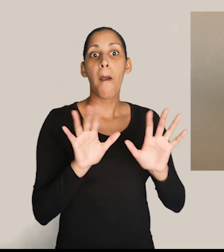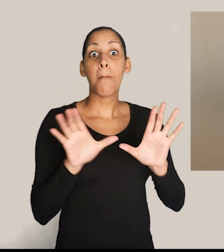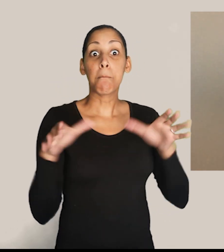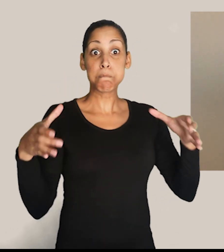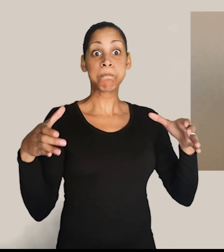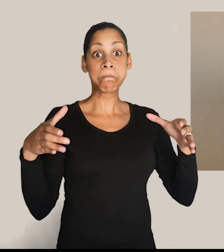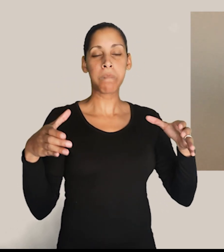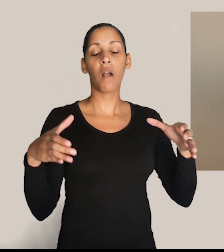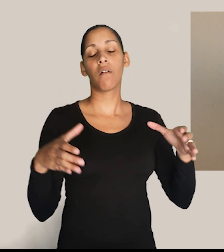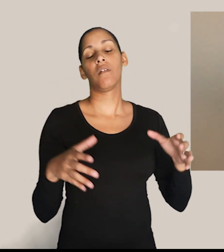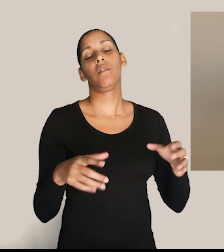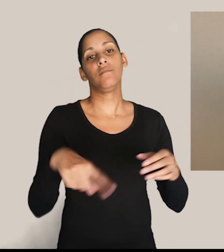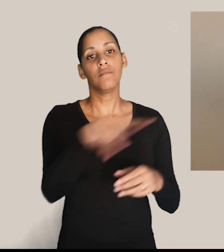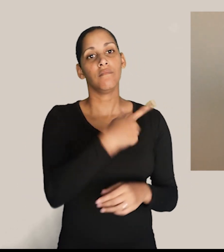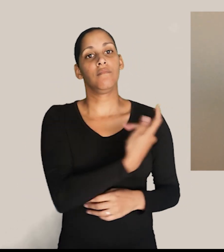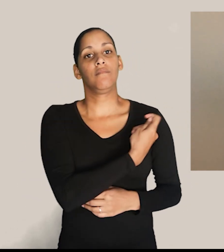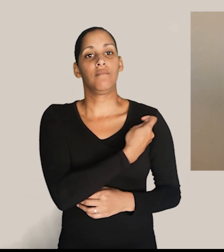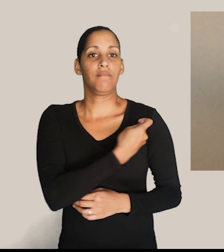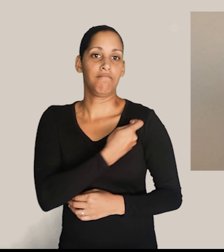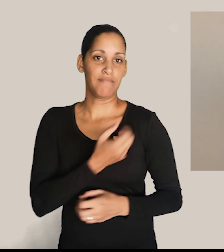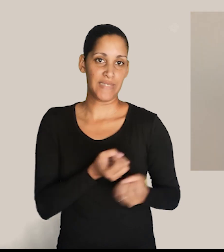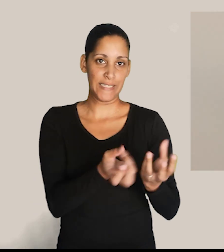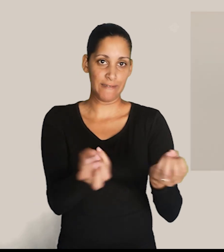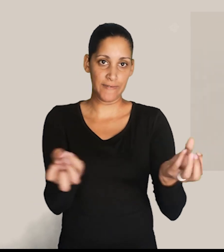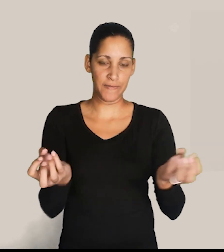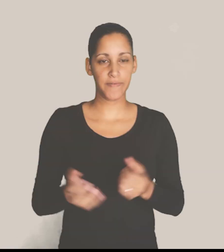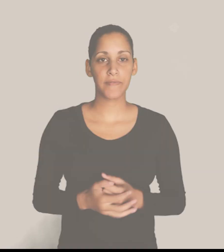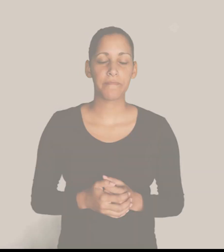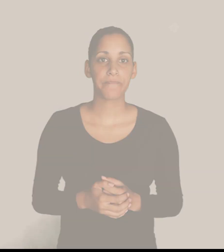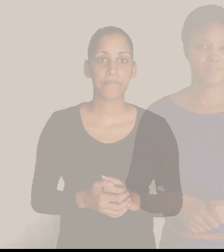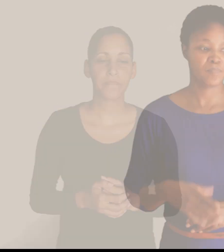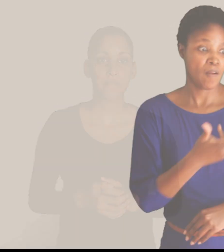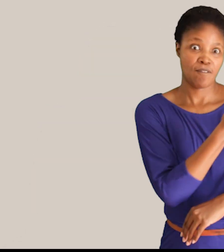vaccination, and typically termed herd immunity.